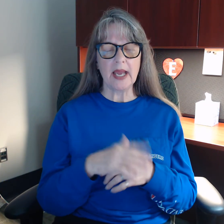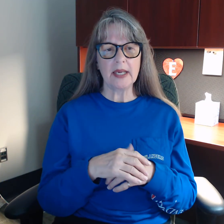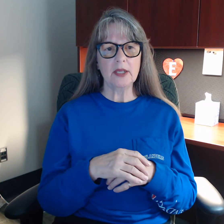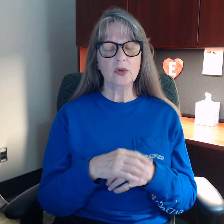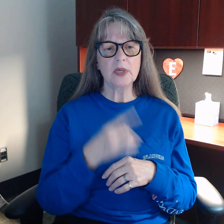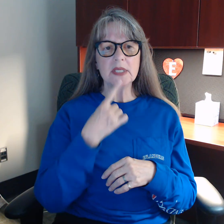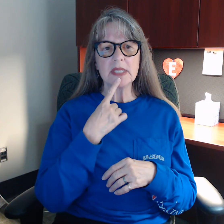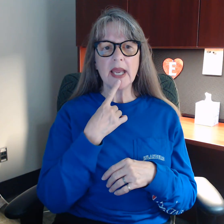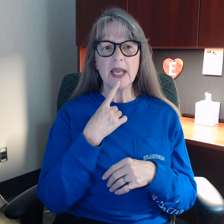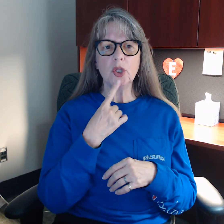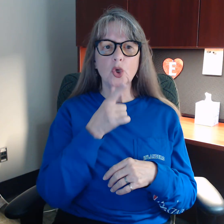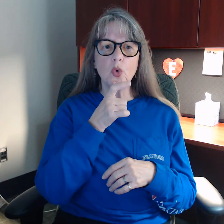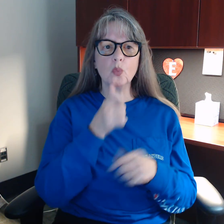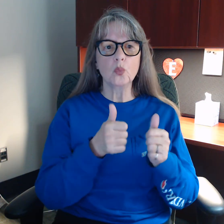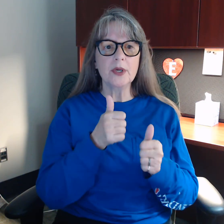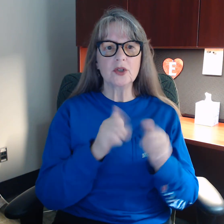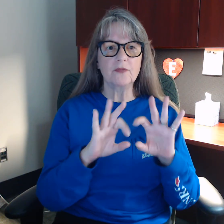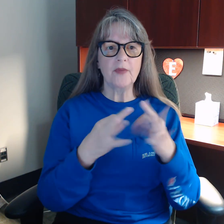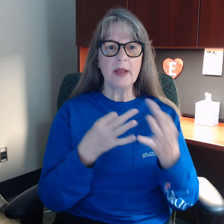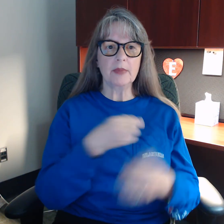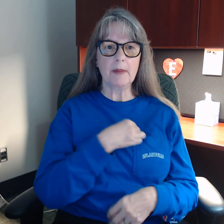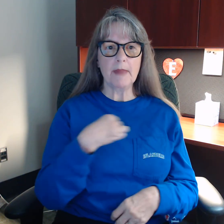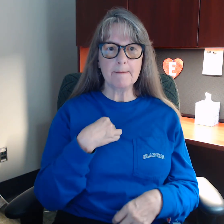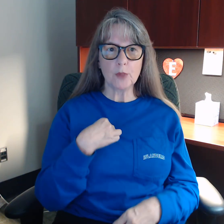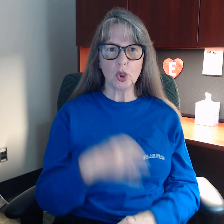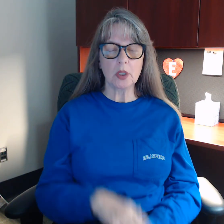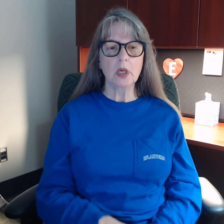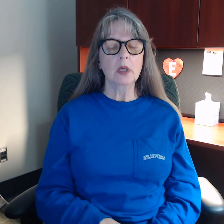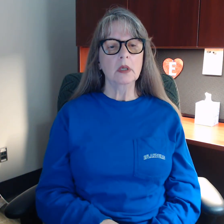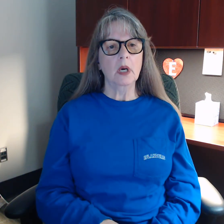And you can say, which family member,